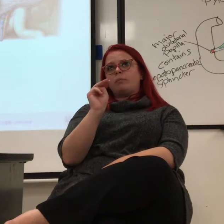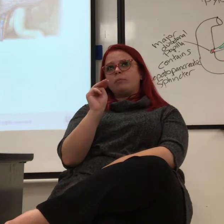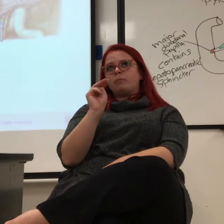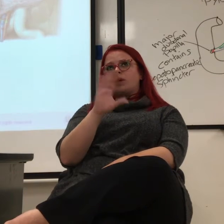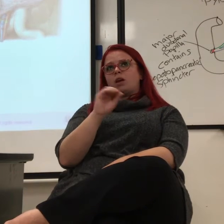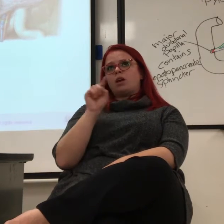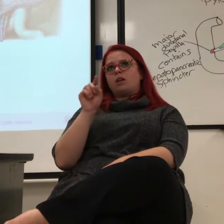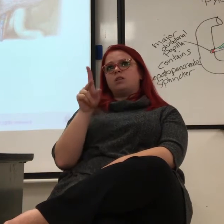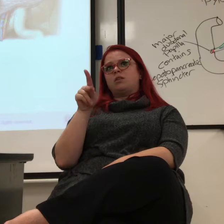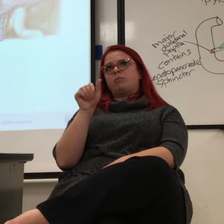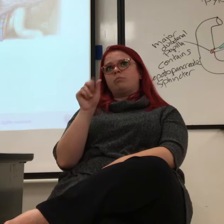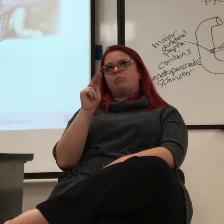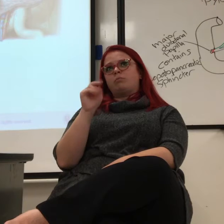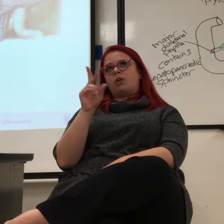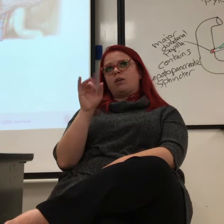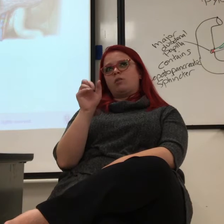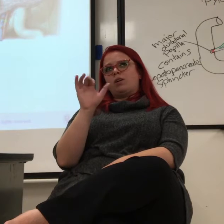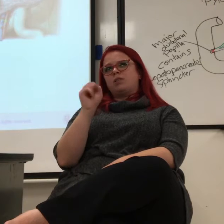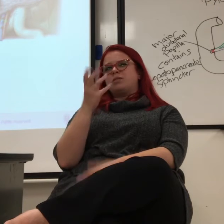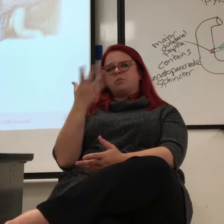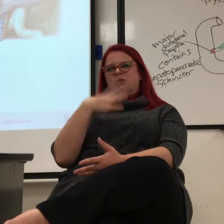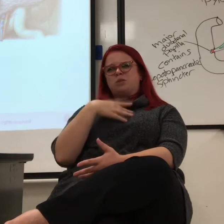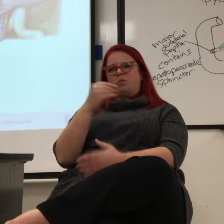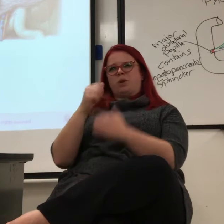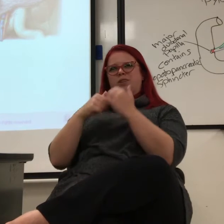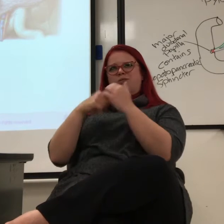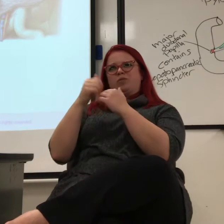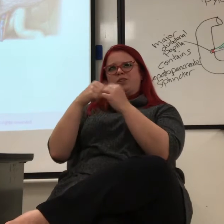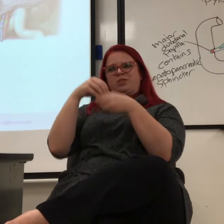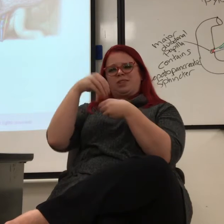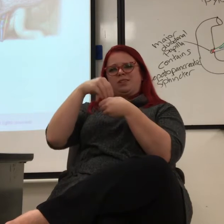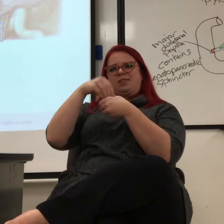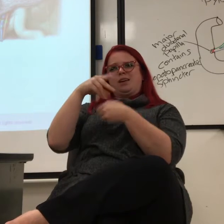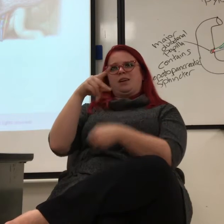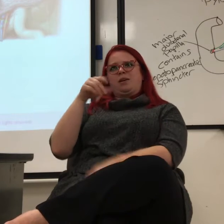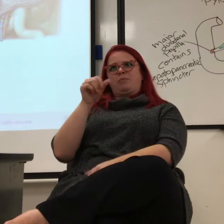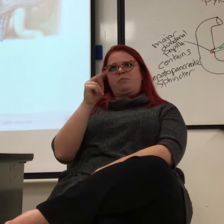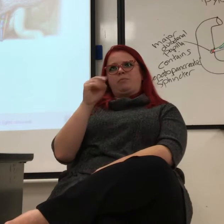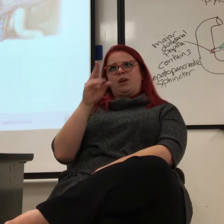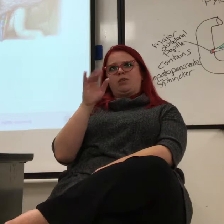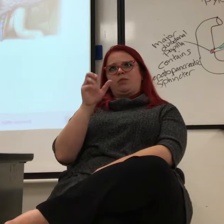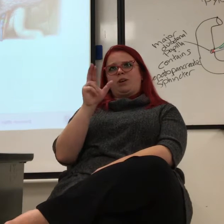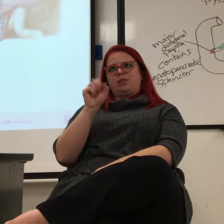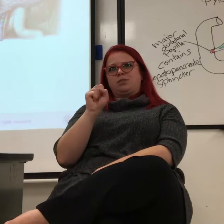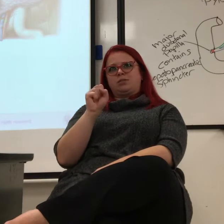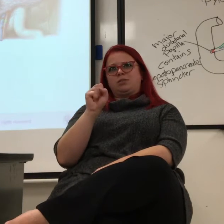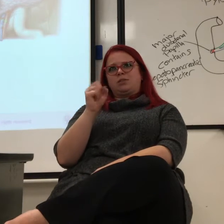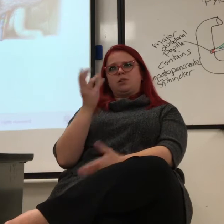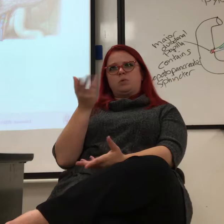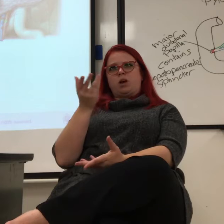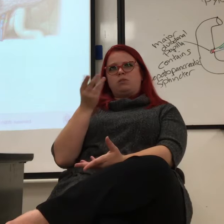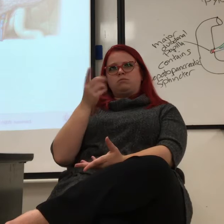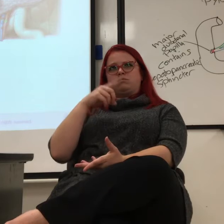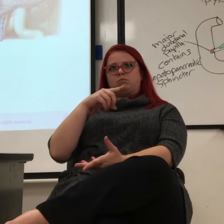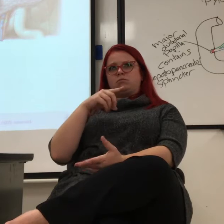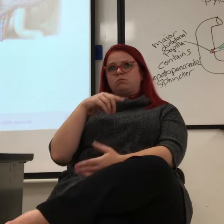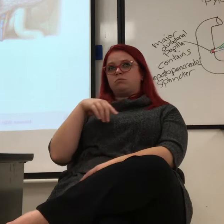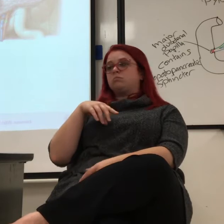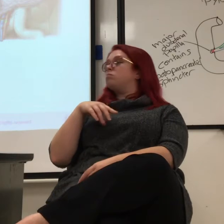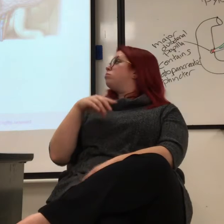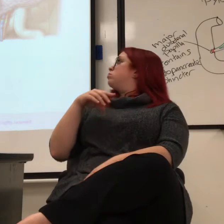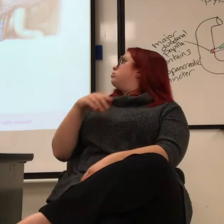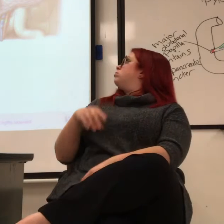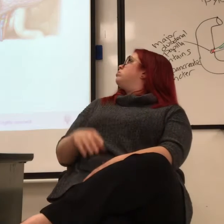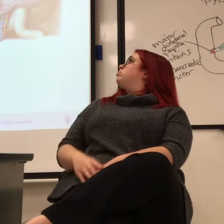and that's the pancreas, what is that white structure in the pancreas? You wrote it in there,